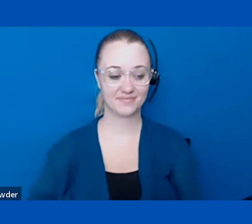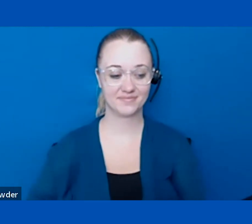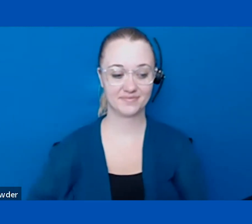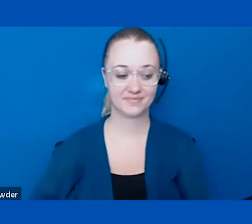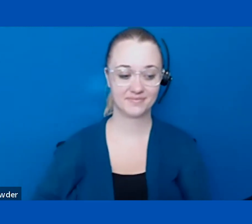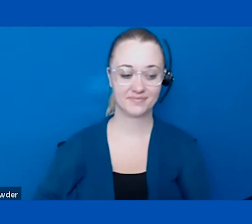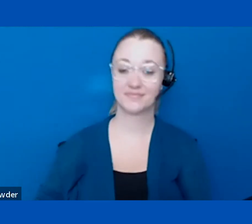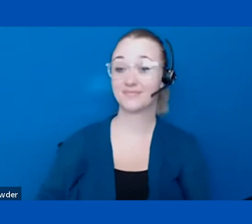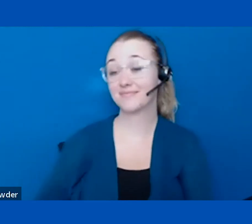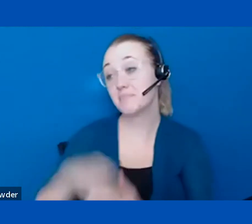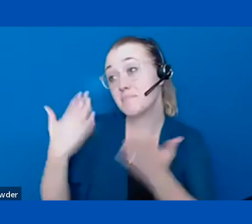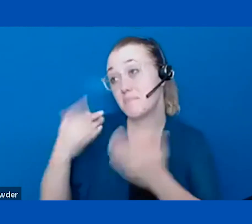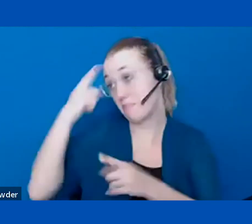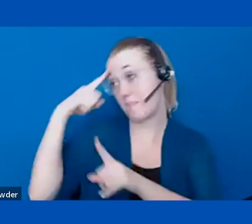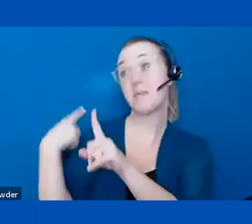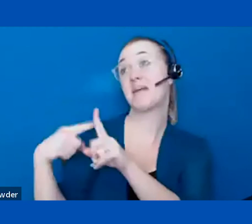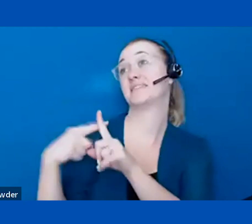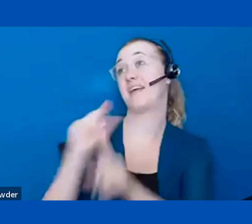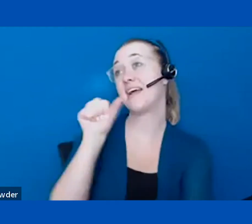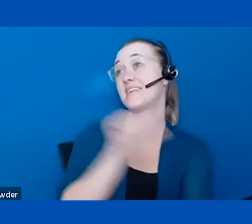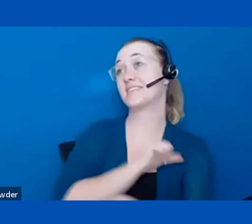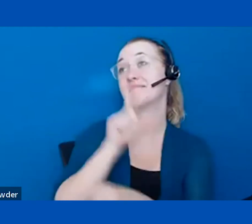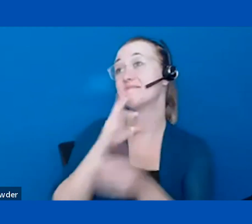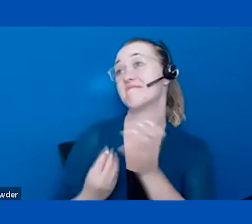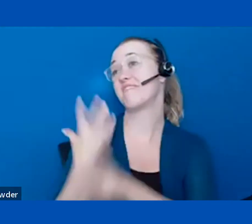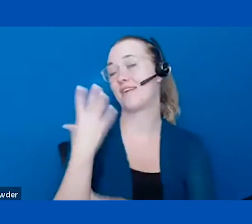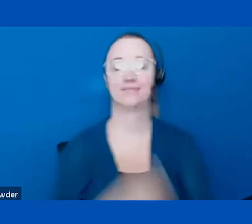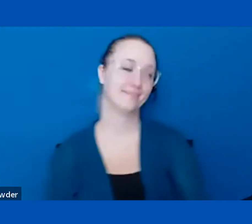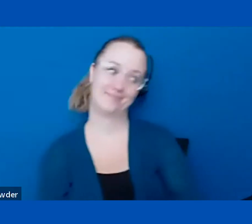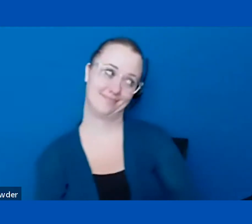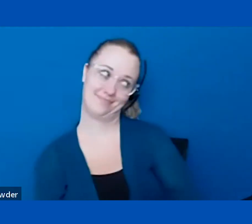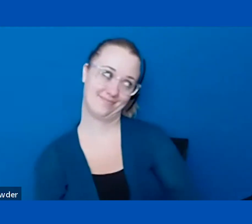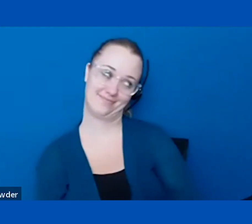positive attitude. No. There you go. That's it.